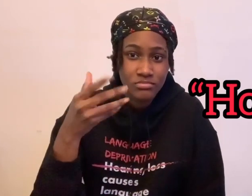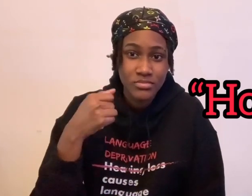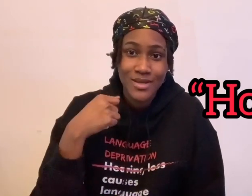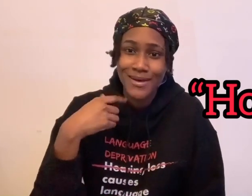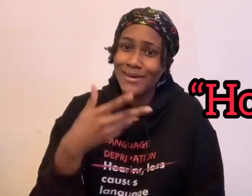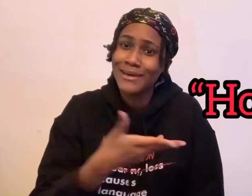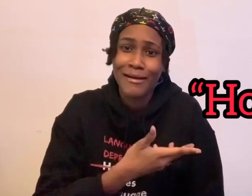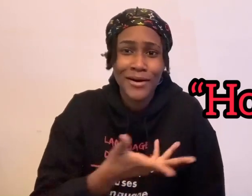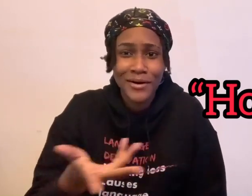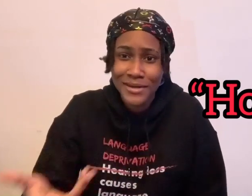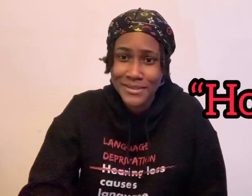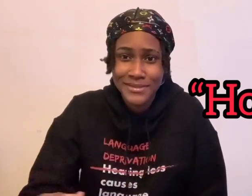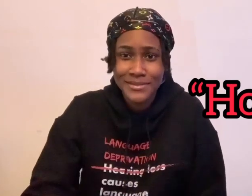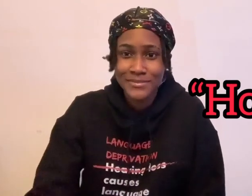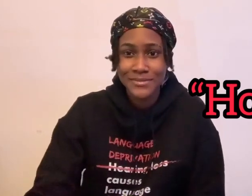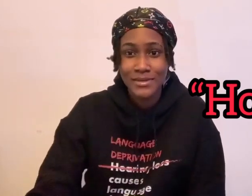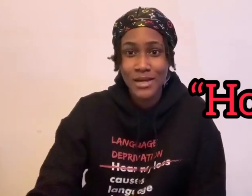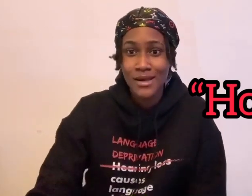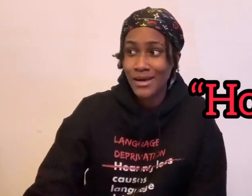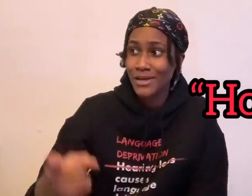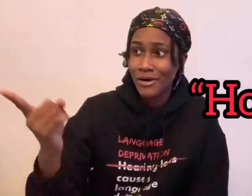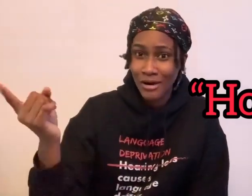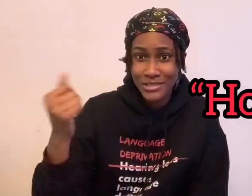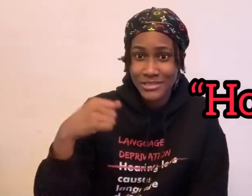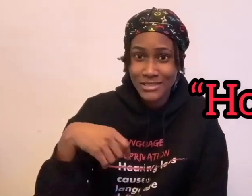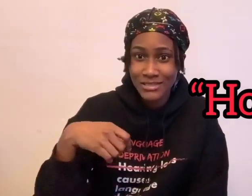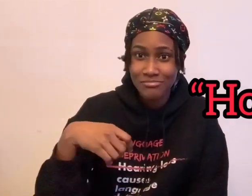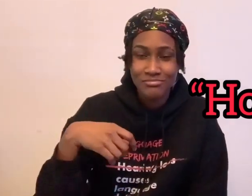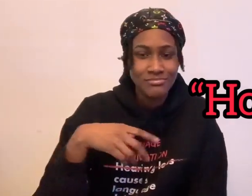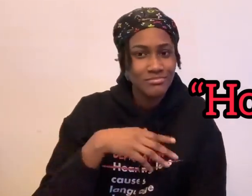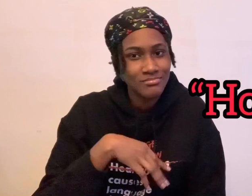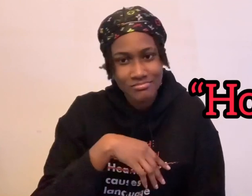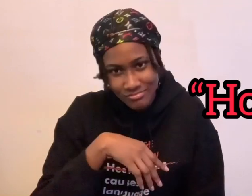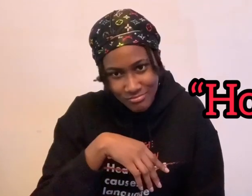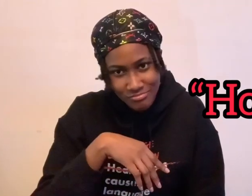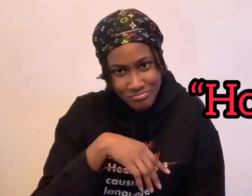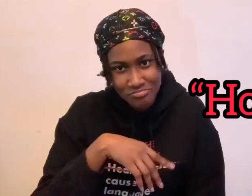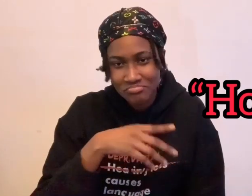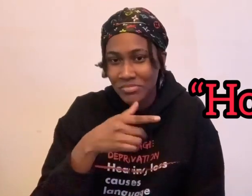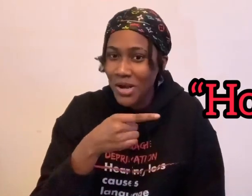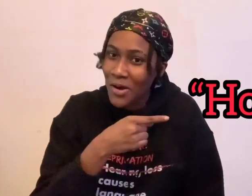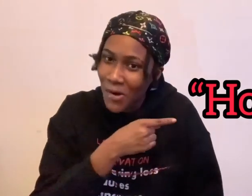I get harn, yo. I harn she. harm.